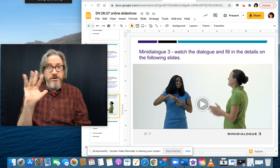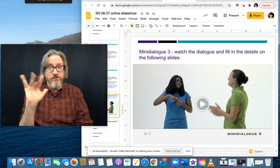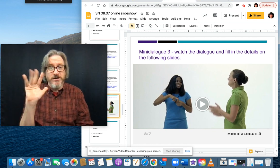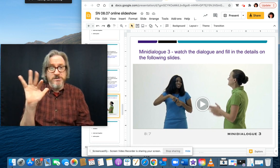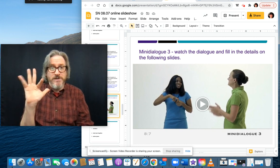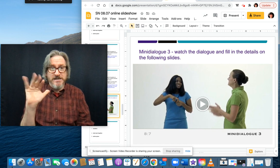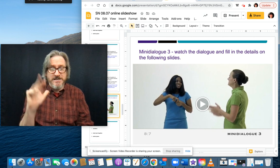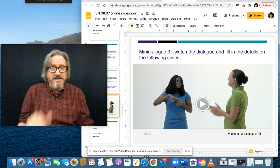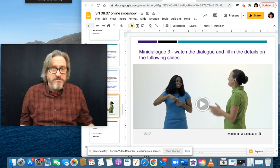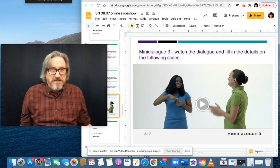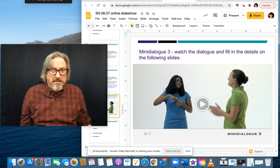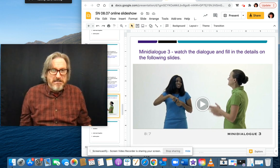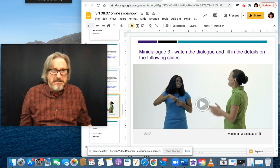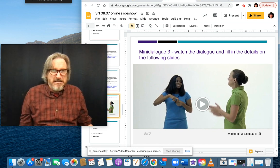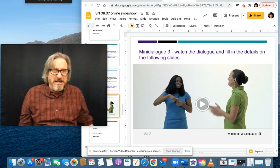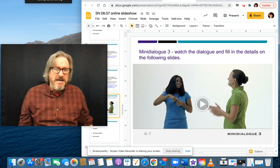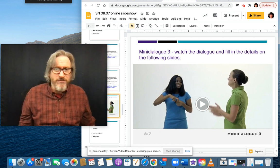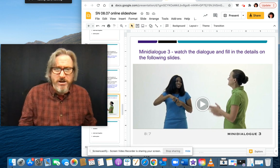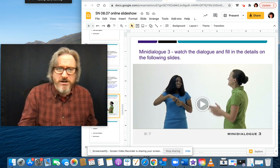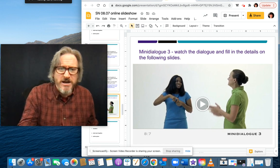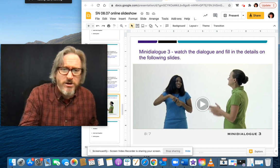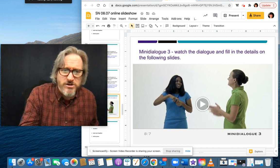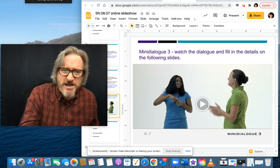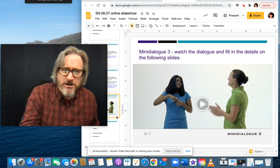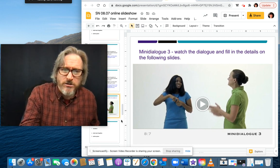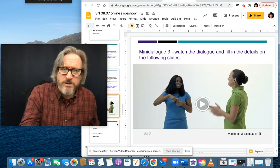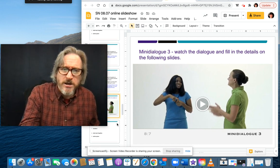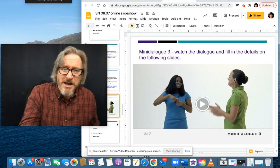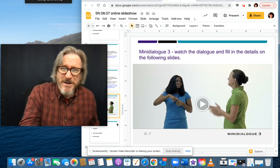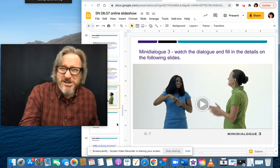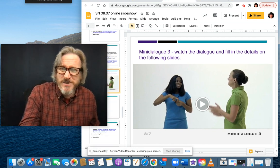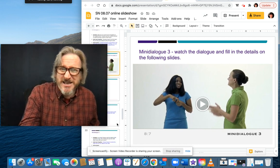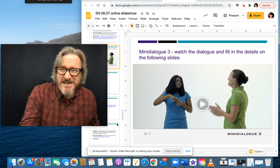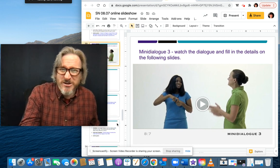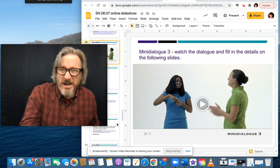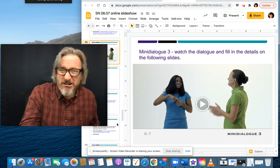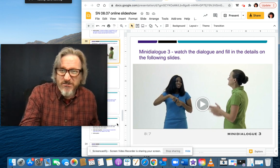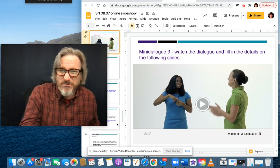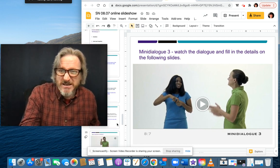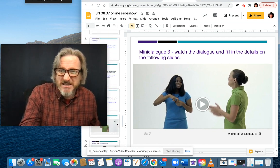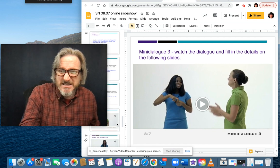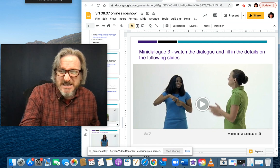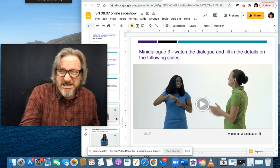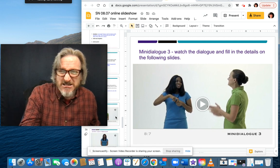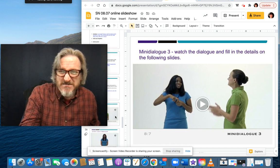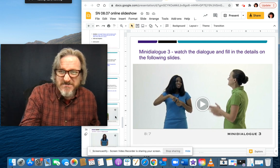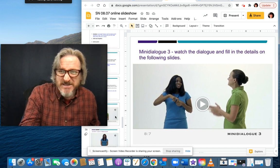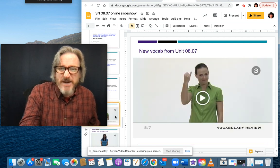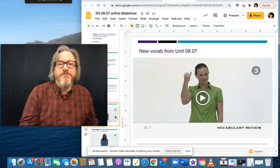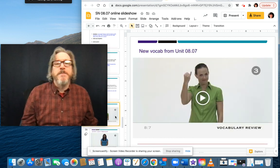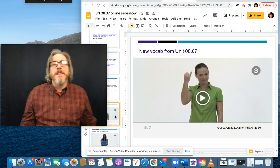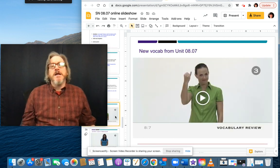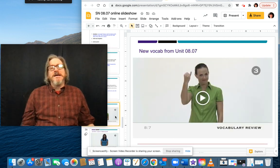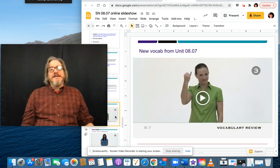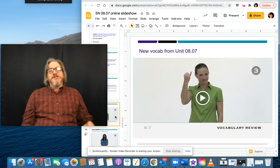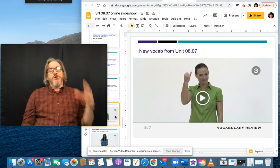she's like, when her finger spelling, it's like this. I'm like, oh, I have a real hard time understanding her. Maybe just because I don't like her, but I don't know.